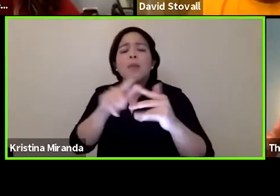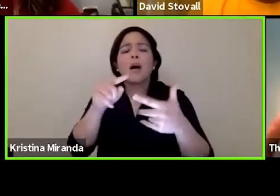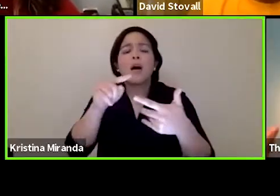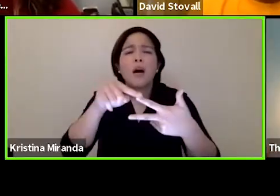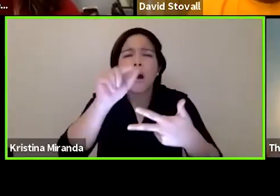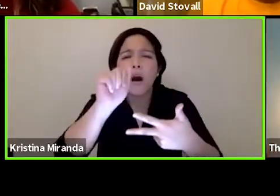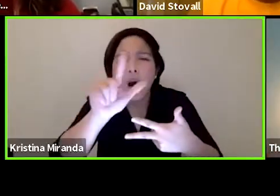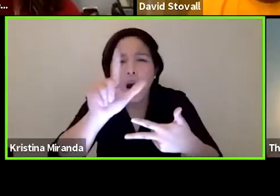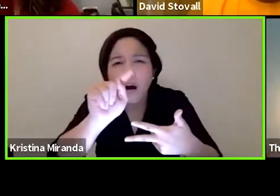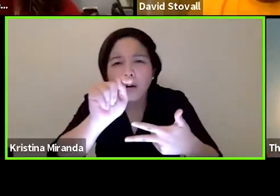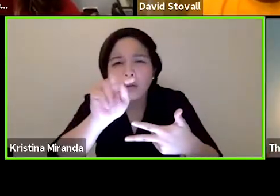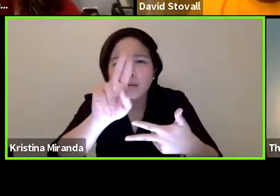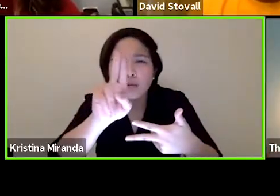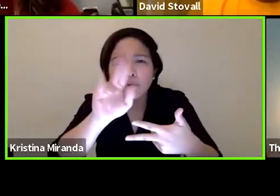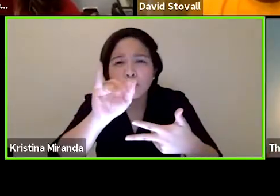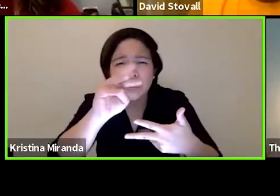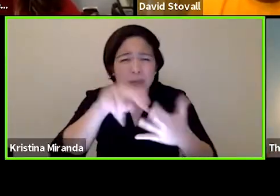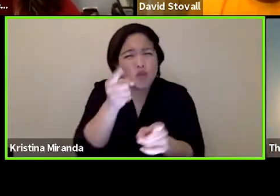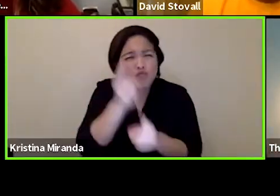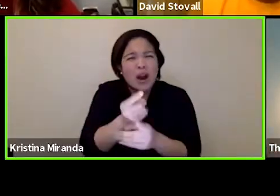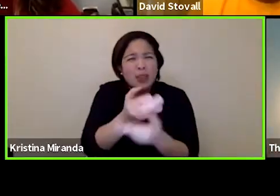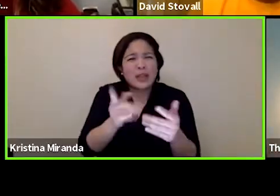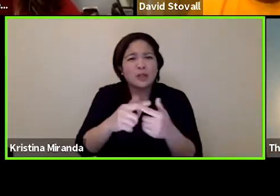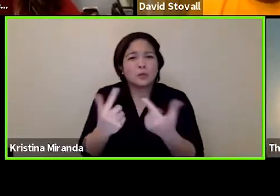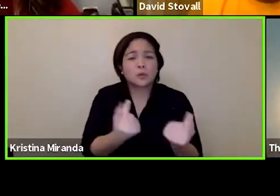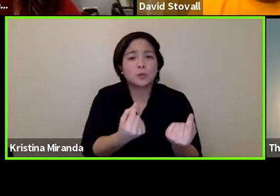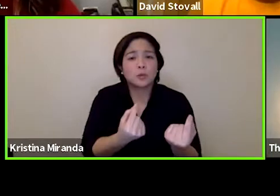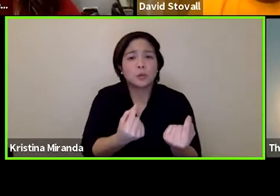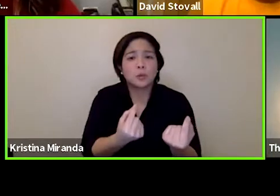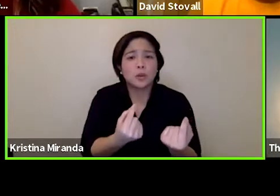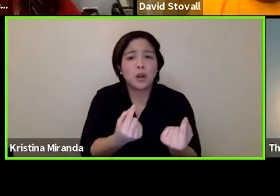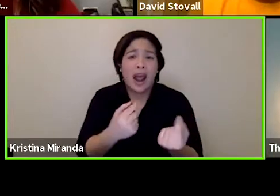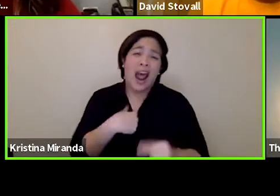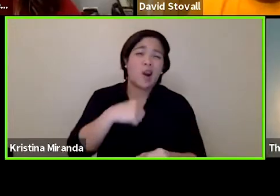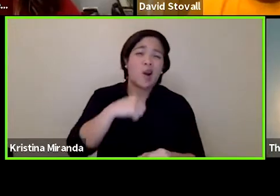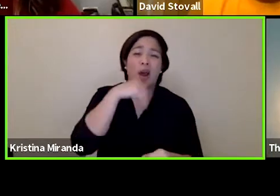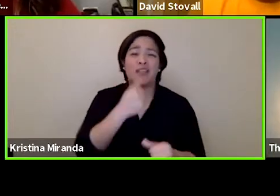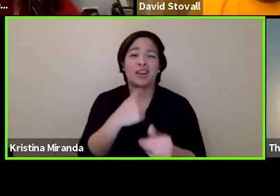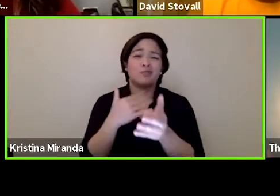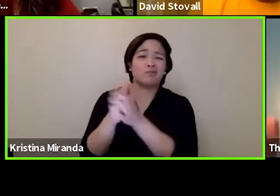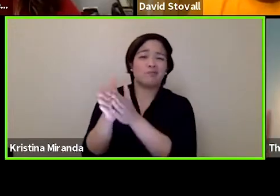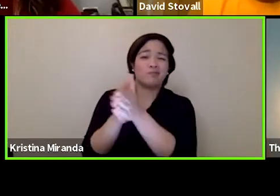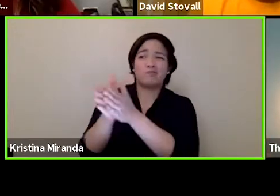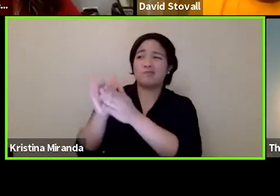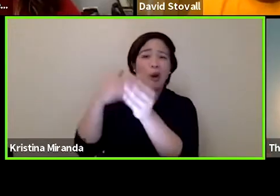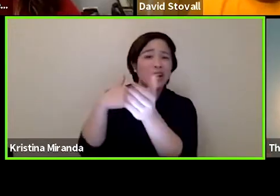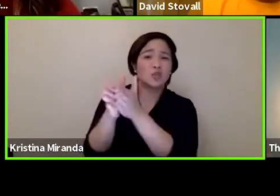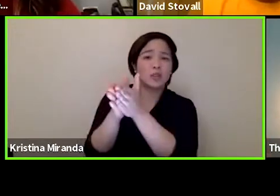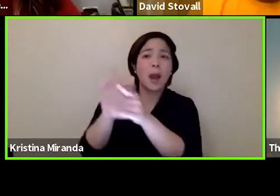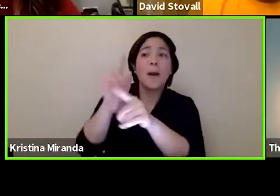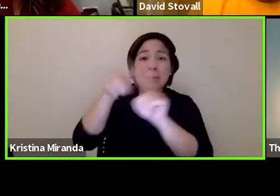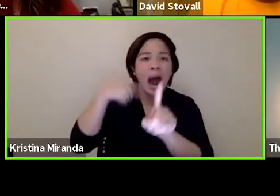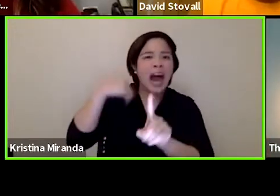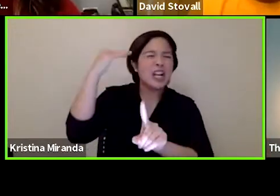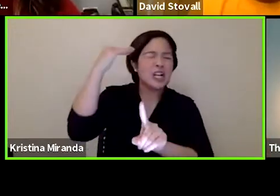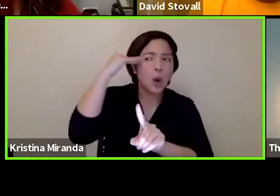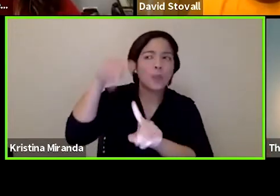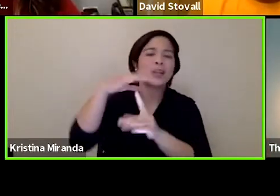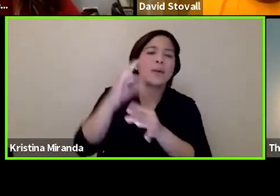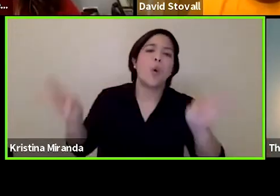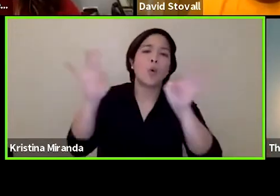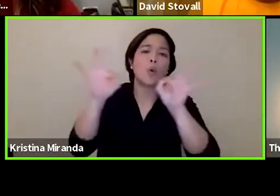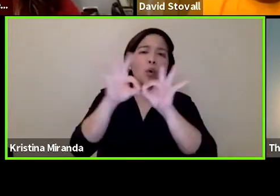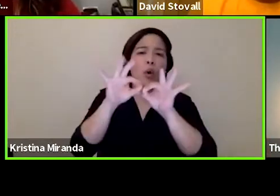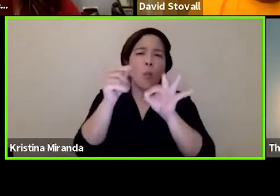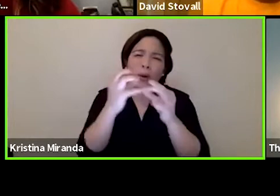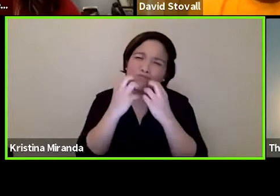it's just the right thing to do? I don't necessarily have an interest. I know that this is morally what needs to be done. When we talk about morality,